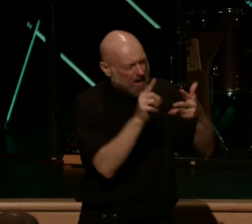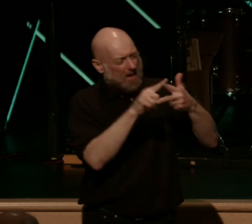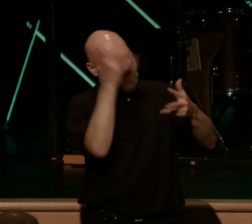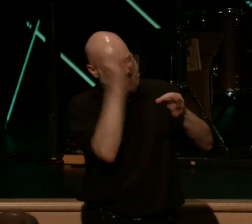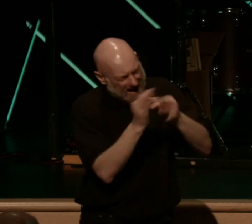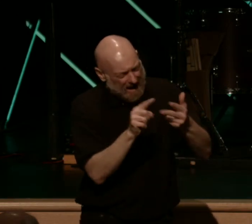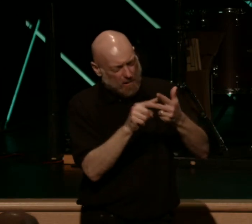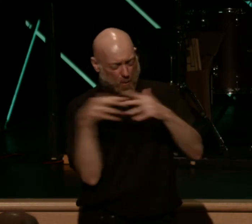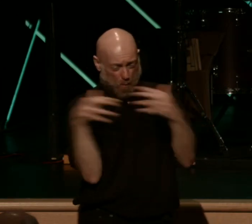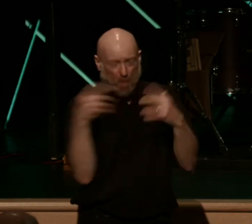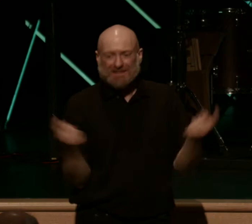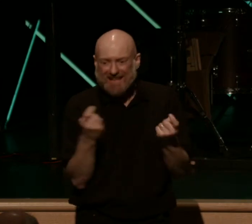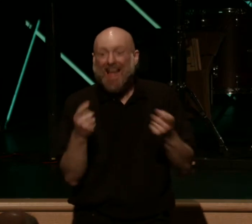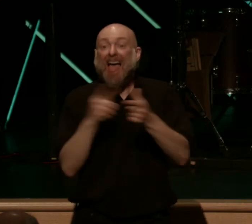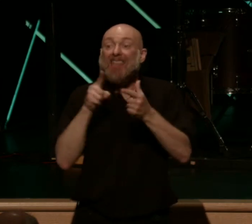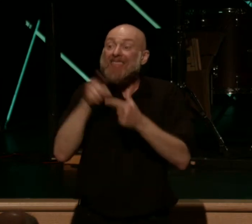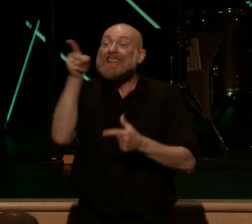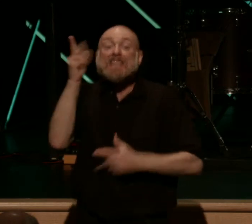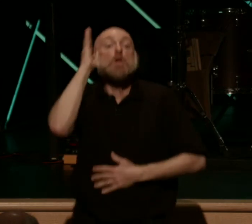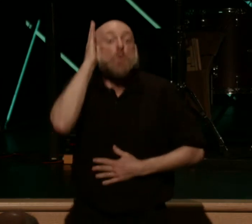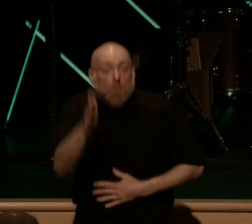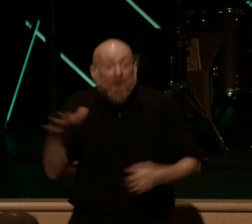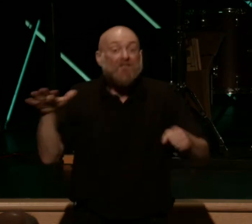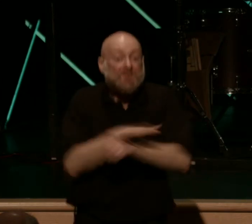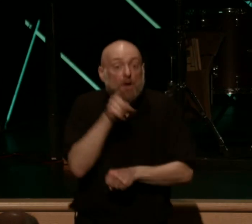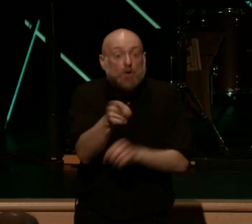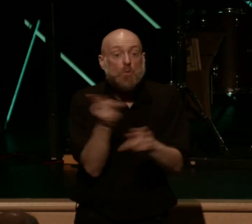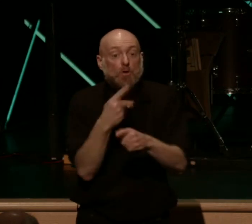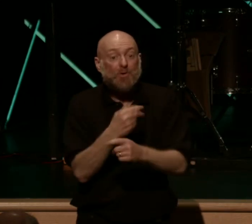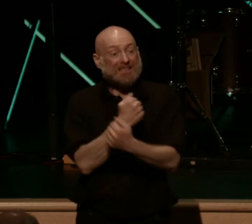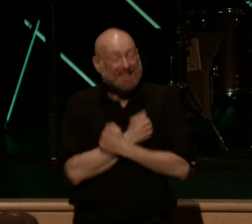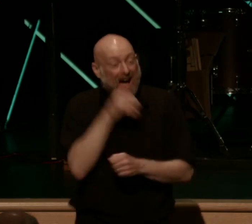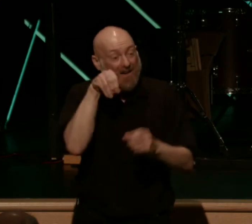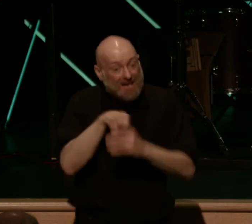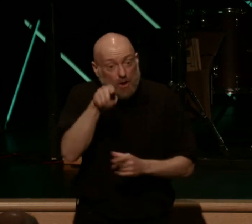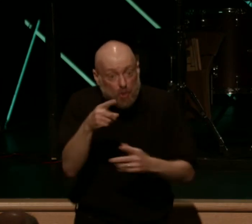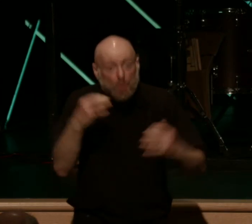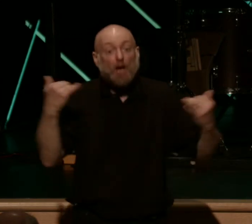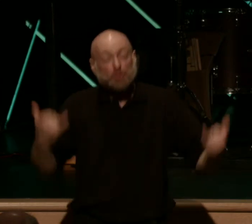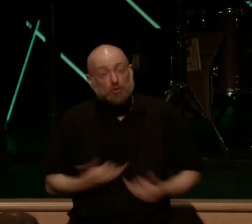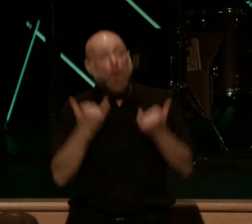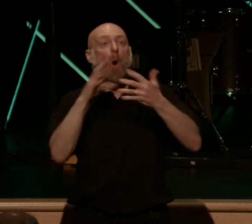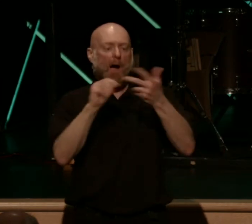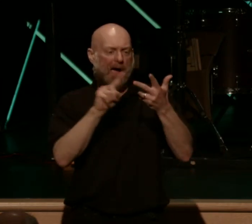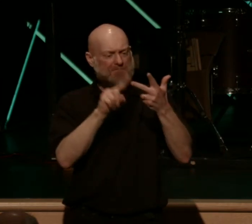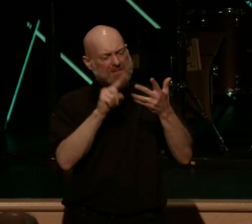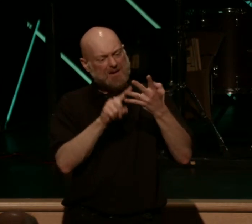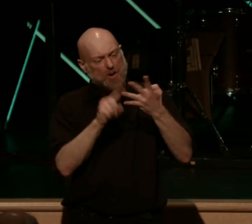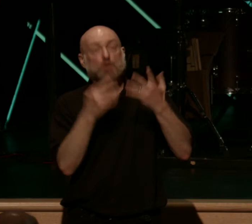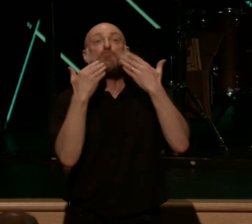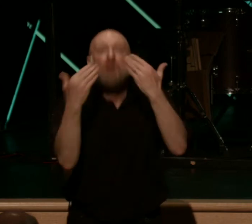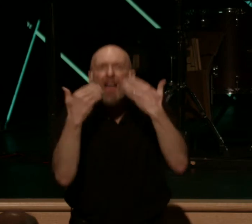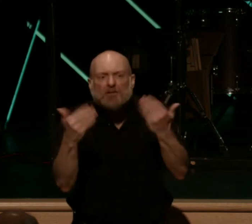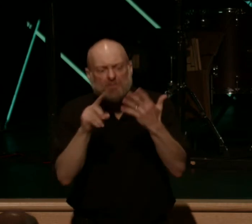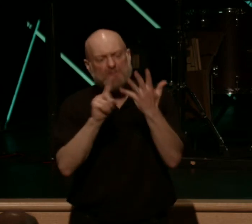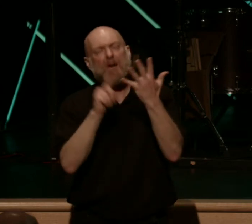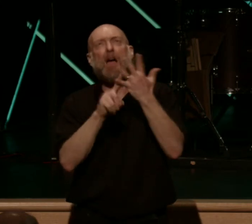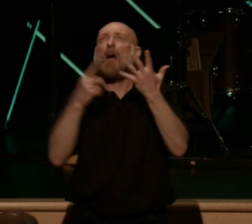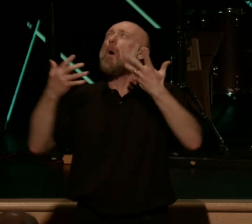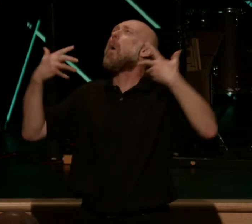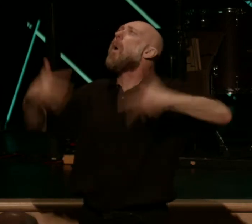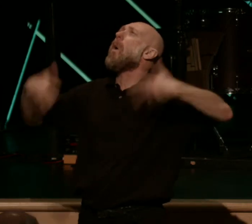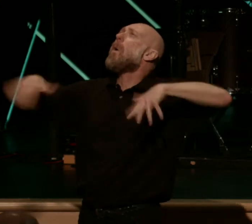on sin, and he will fill you and produce in you love and joy and gratitude and awe of